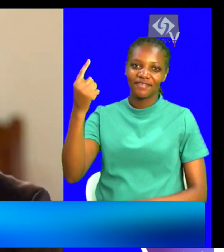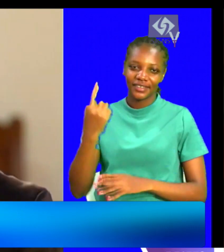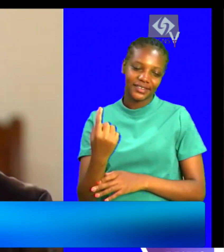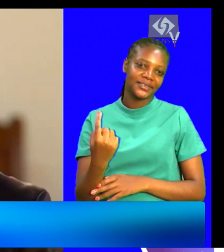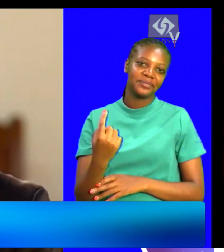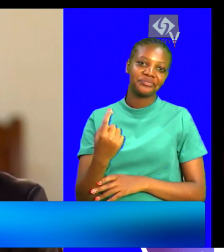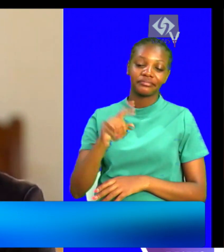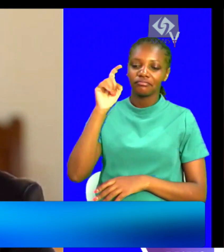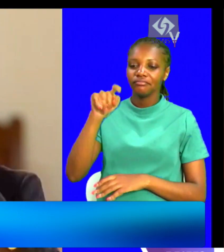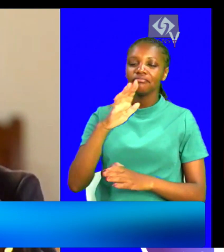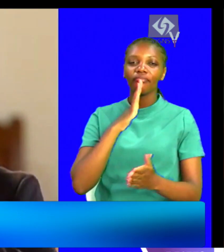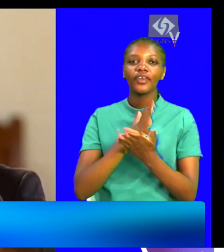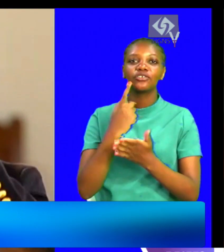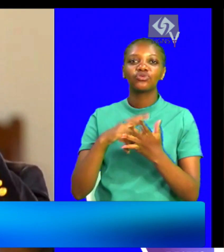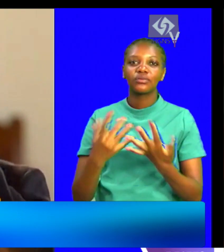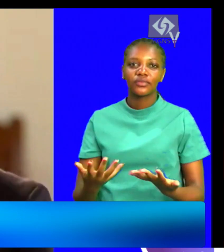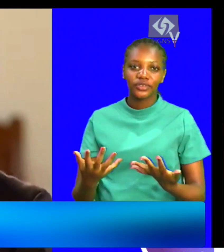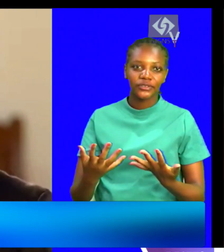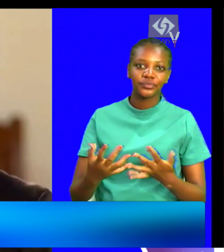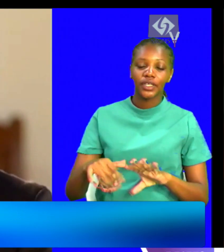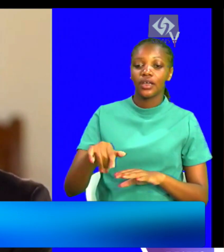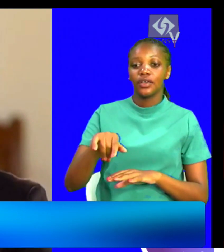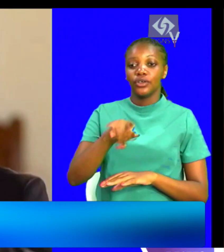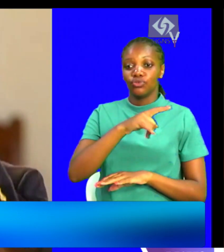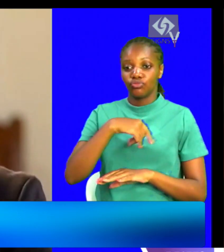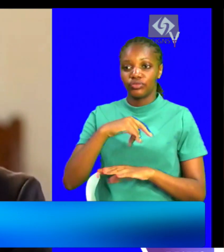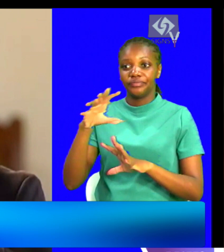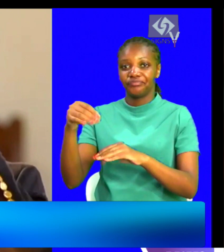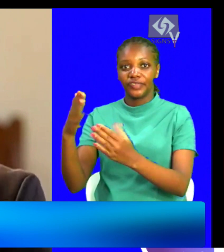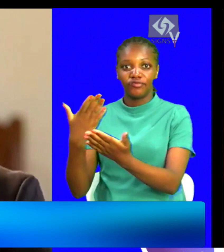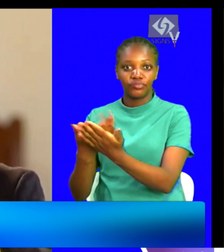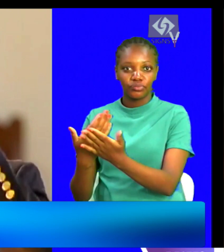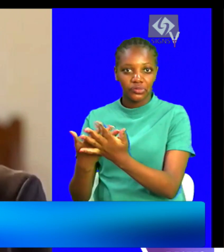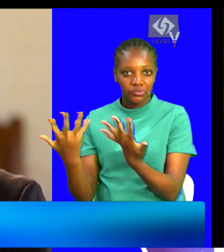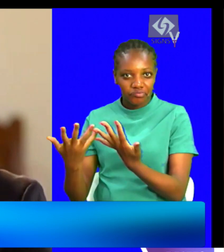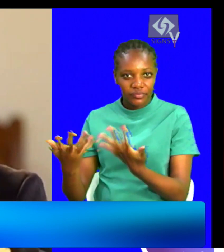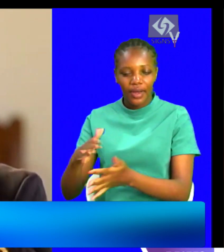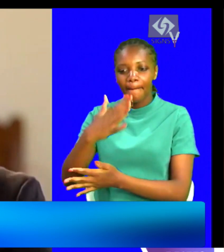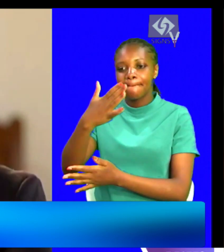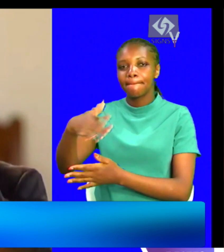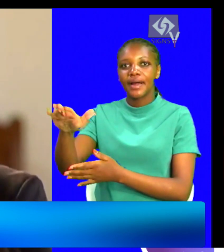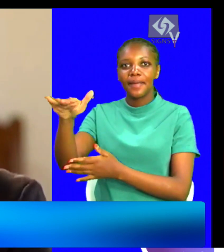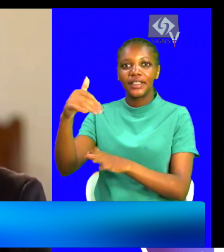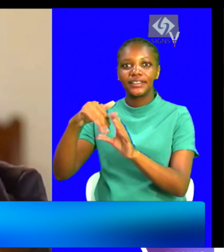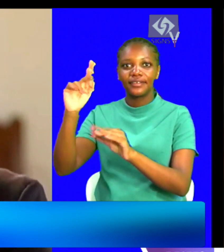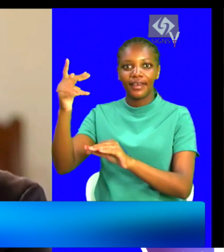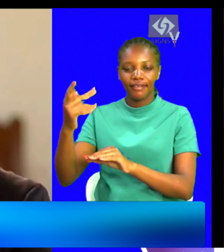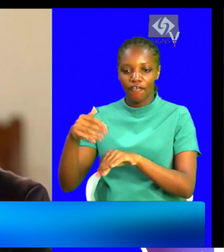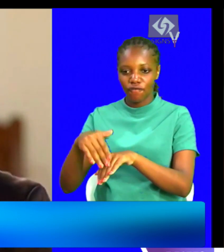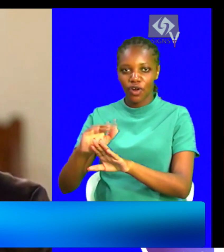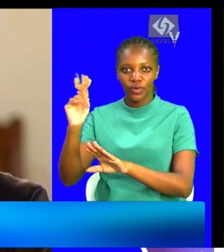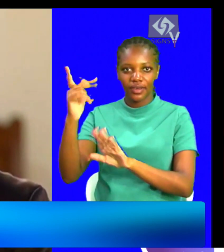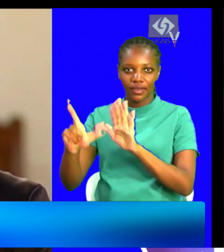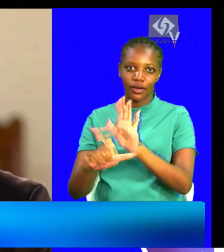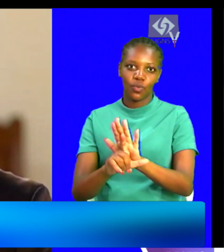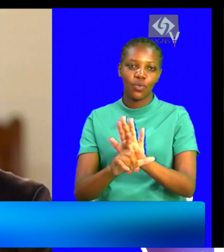Kwanza itahakikisha tumepeleka ombi hilo katika bunge la Kenya kwa